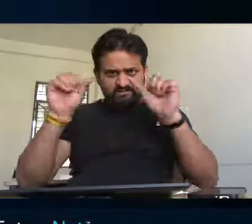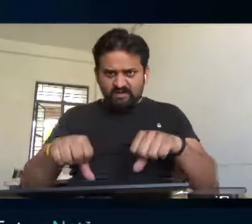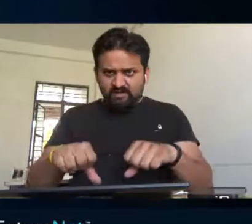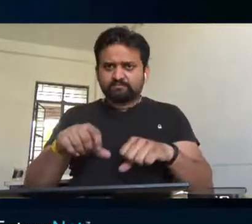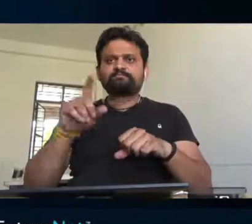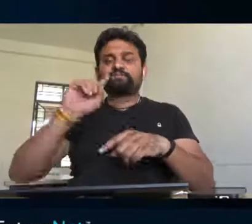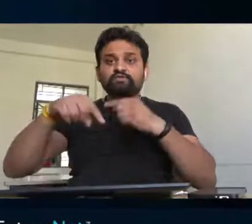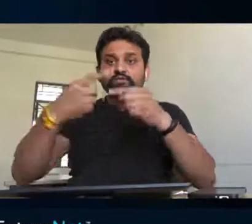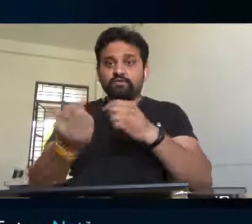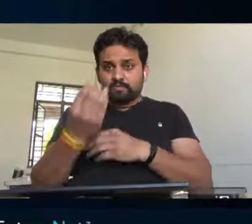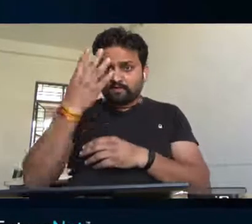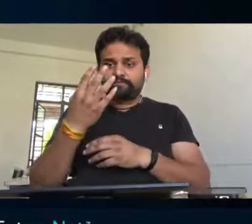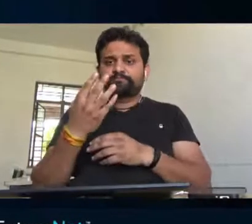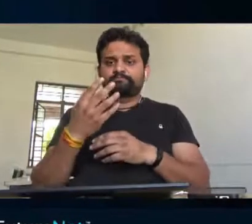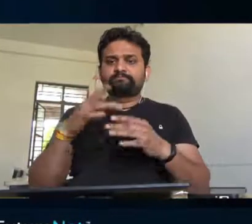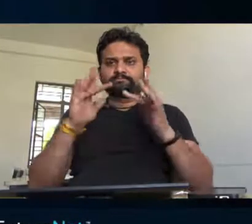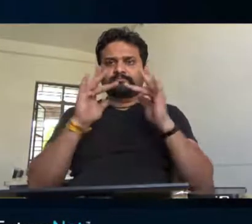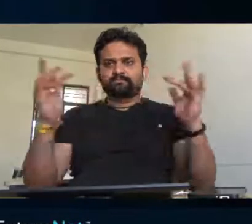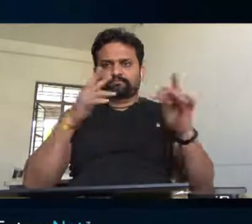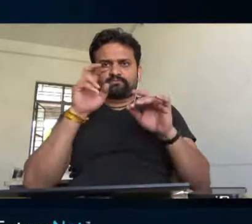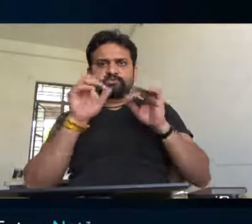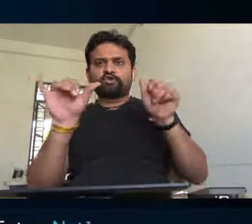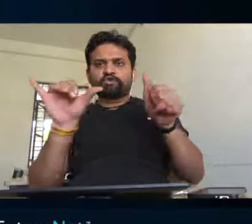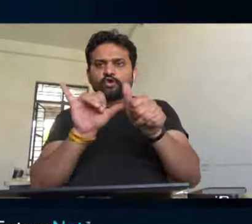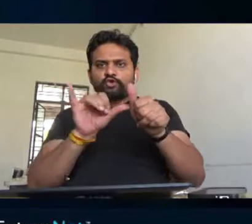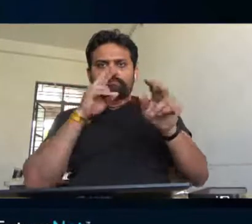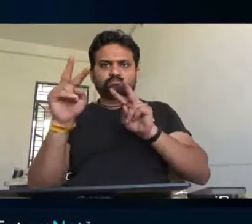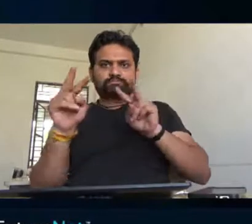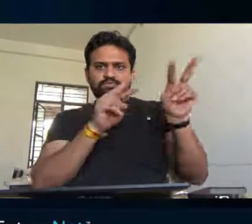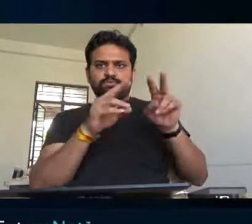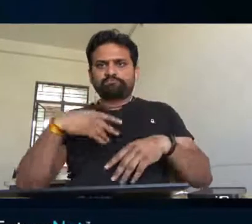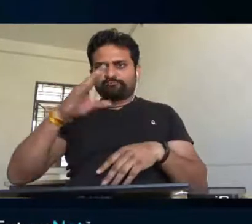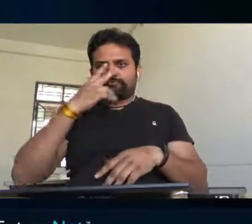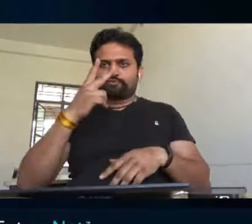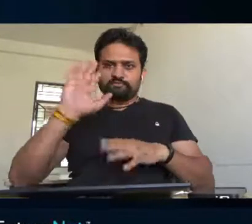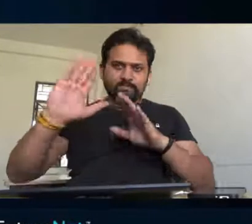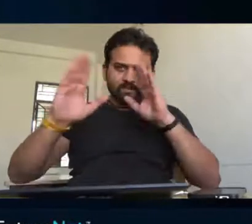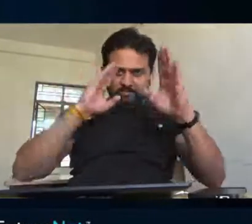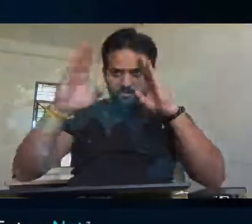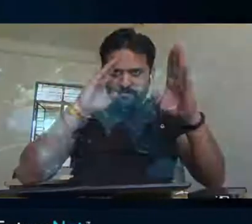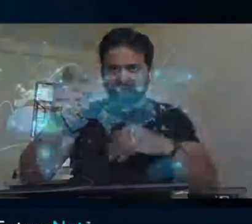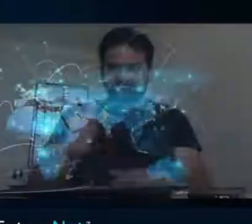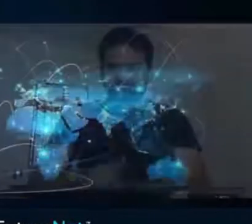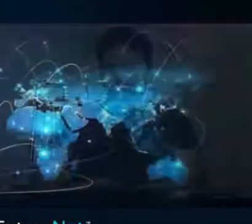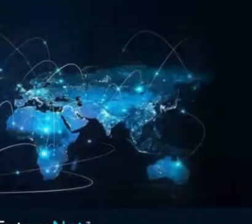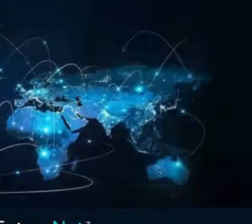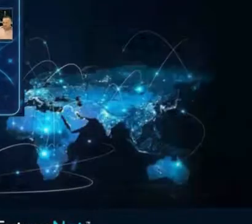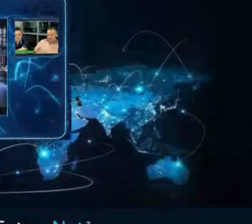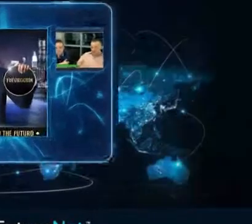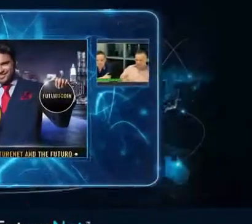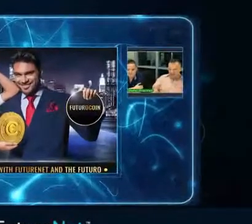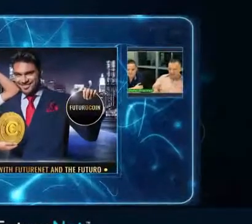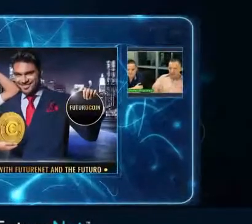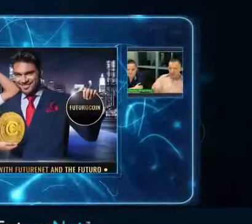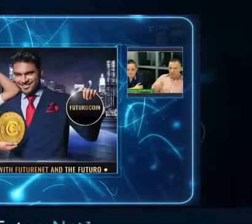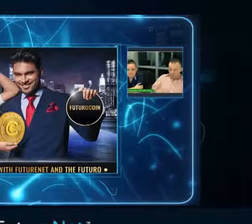you very much, because you made everybody of you make a fantastic job. And if you have people they don't had time to